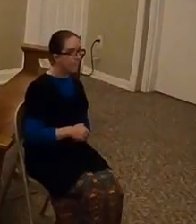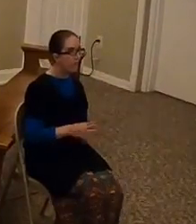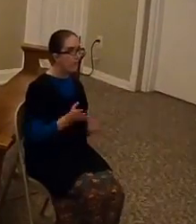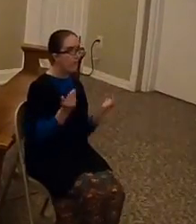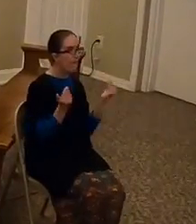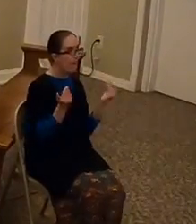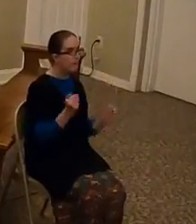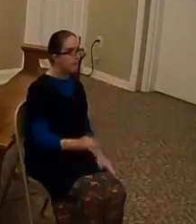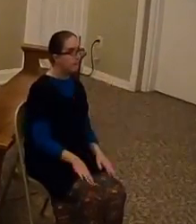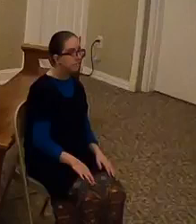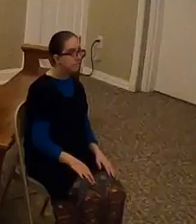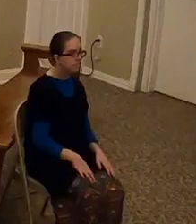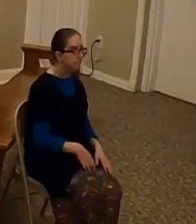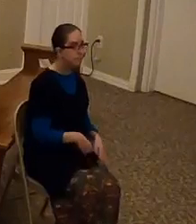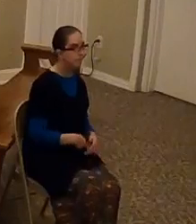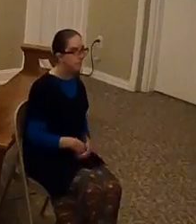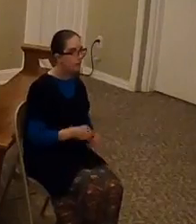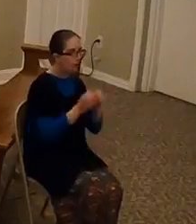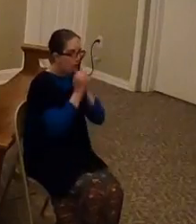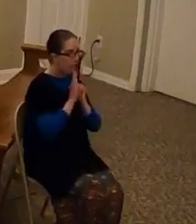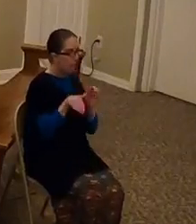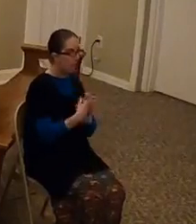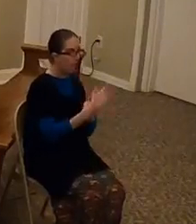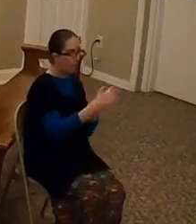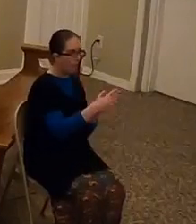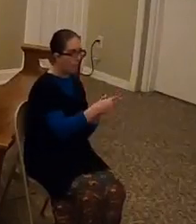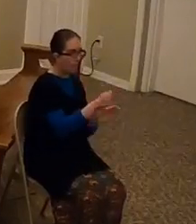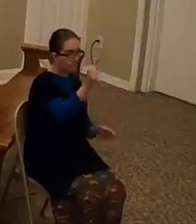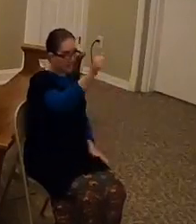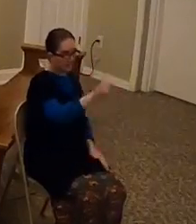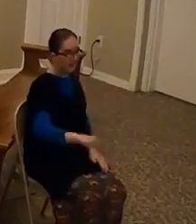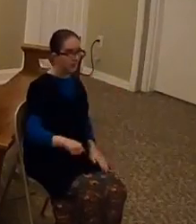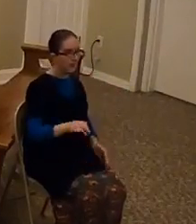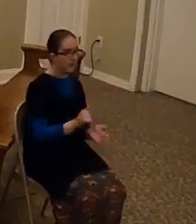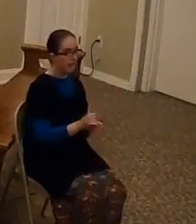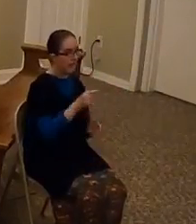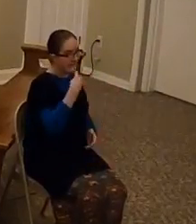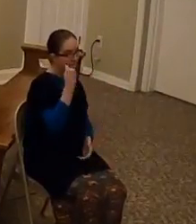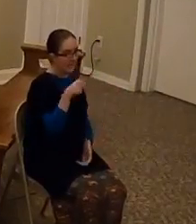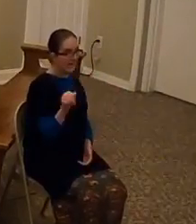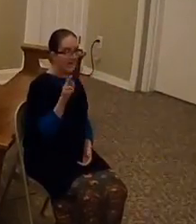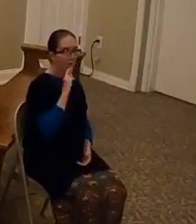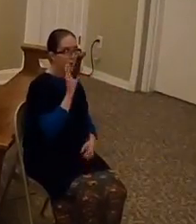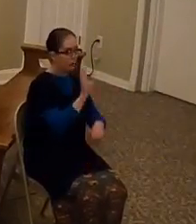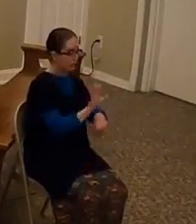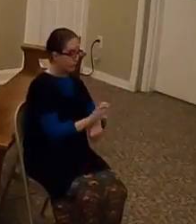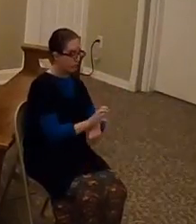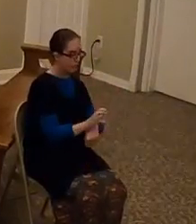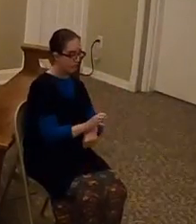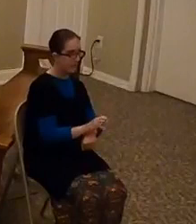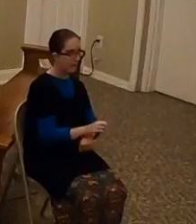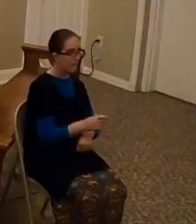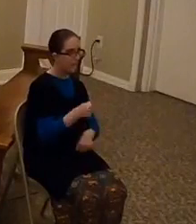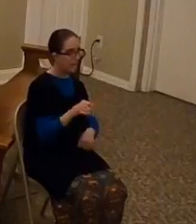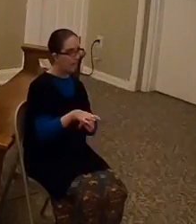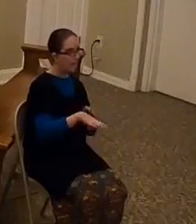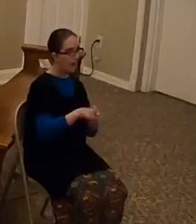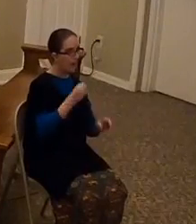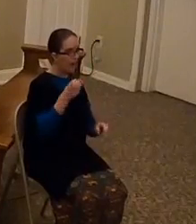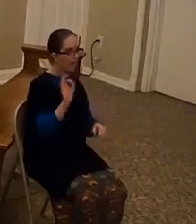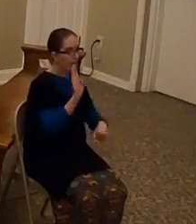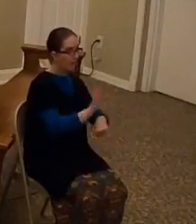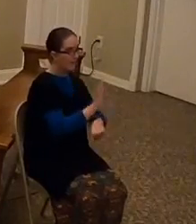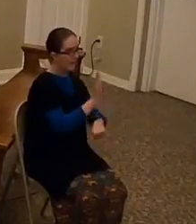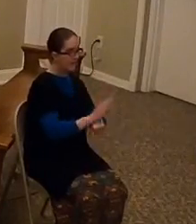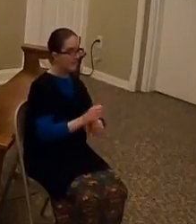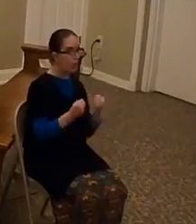Oh, come on. Amen. All these others that claim to be churches, amen, they're going out of business. A lot of them